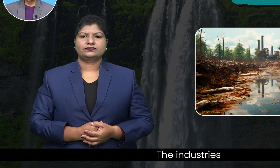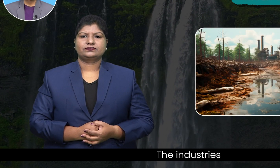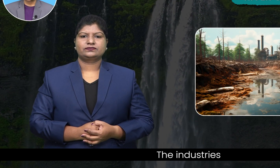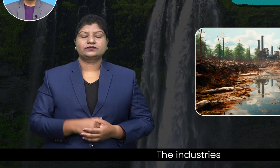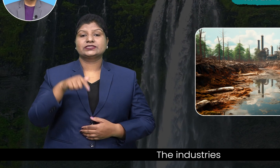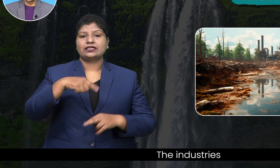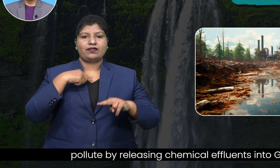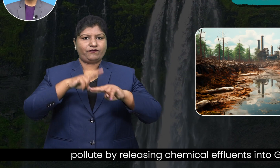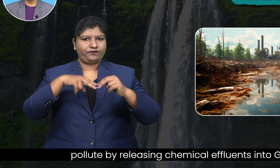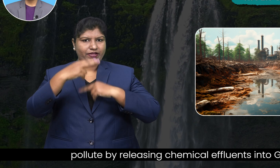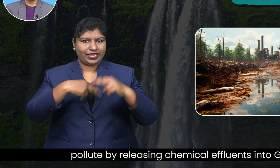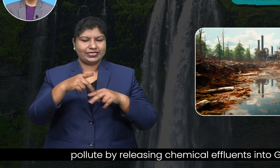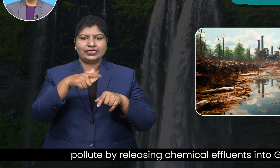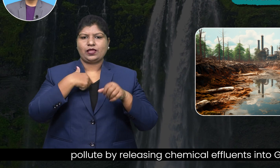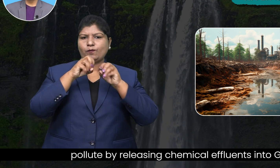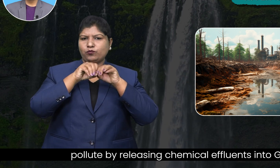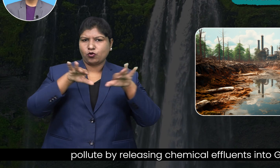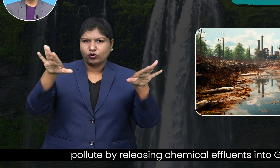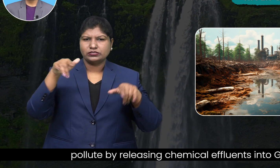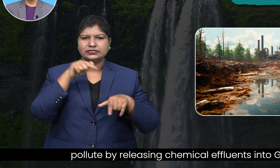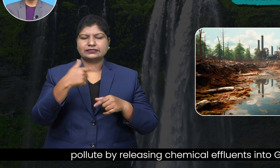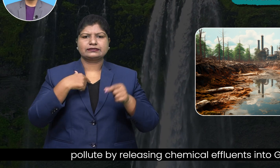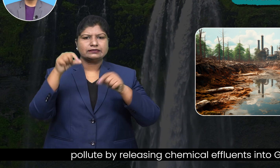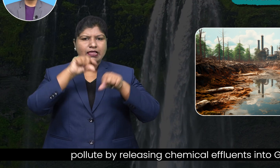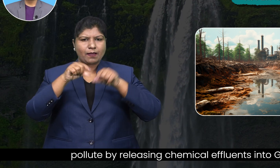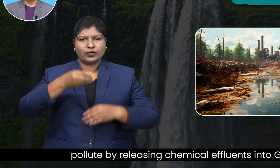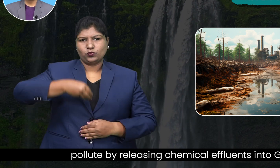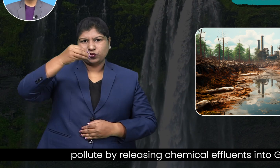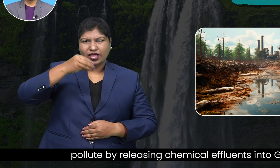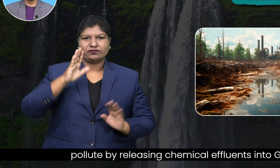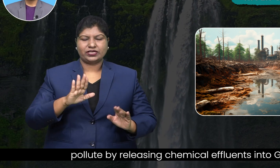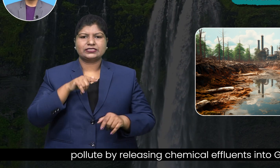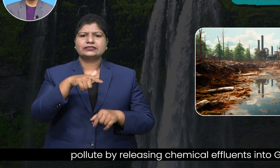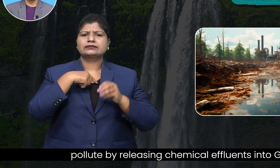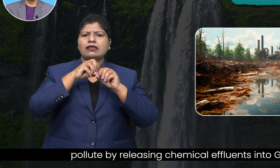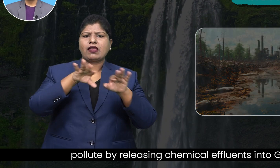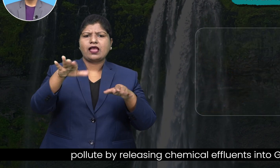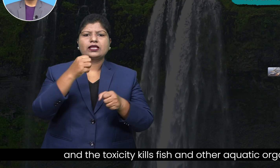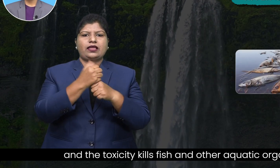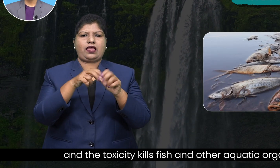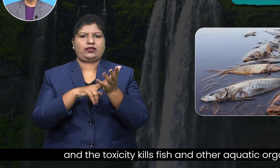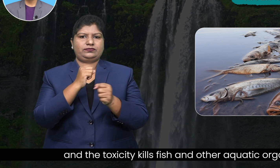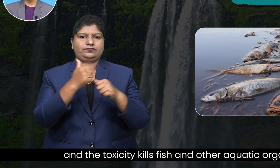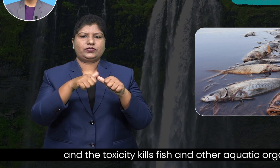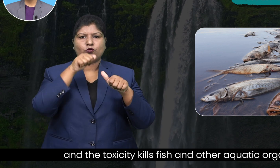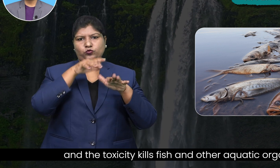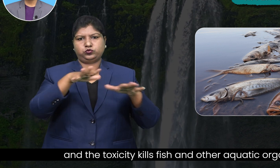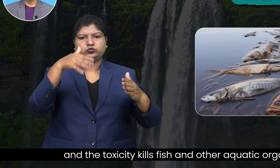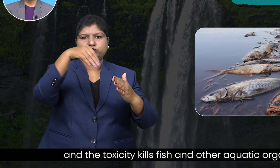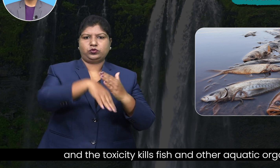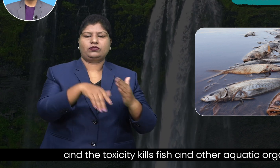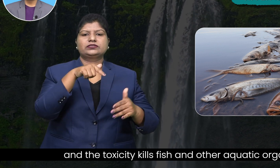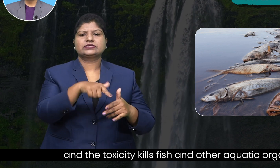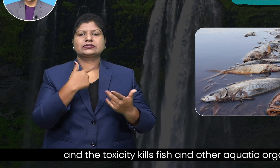The industries pollute by releasing chemical effluents into Ganga, and the toxicity